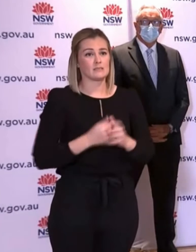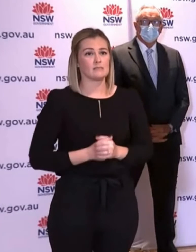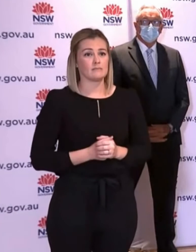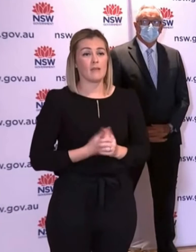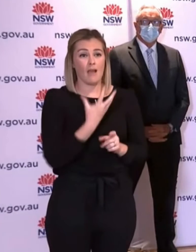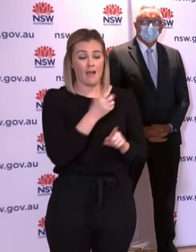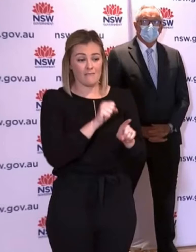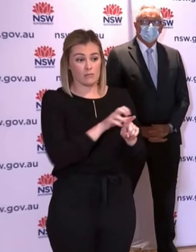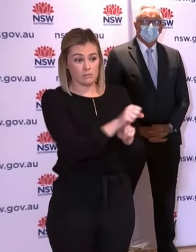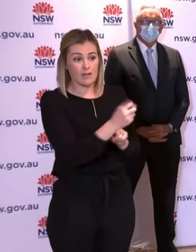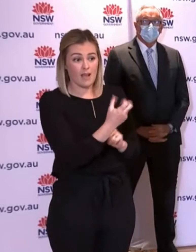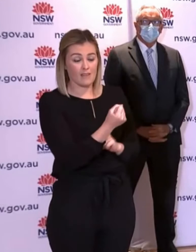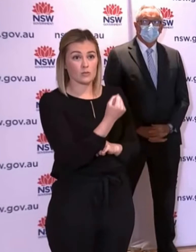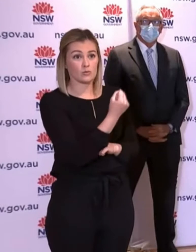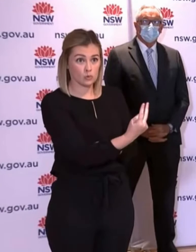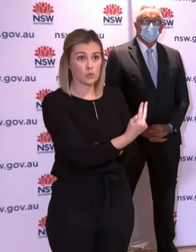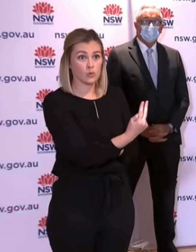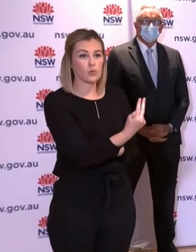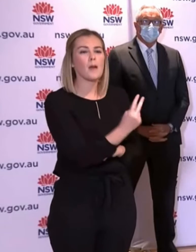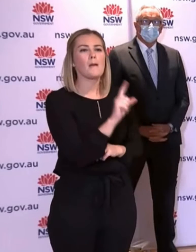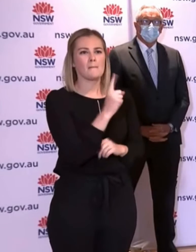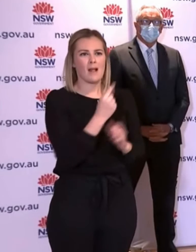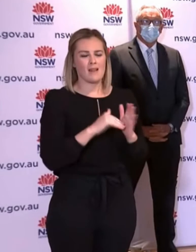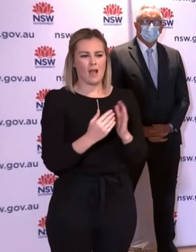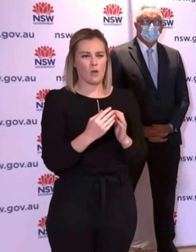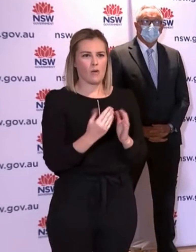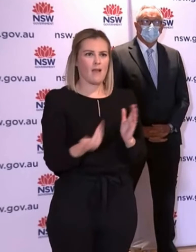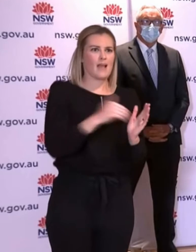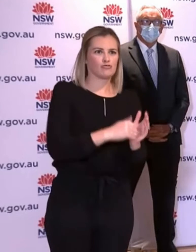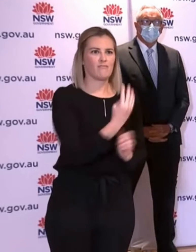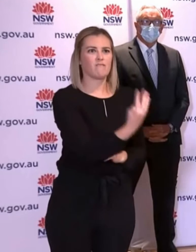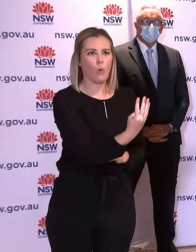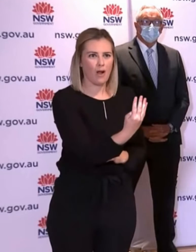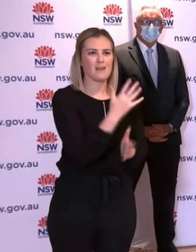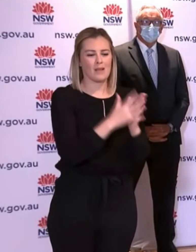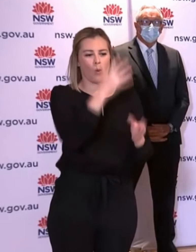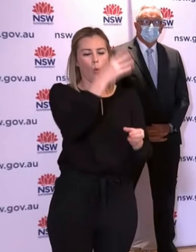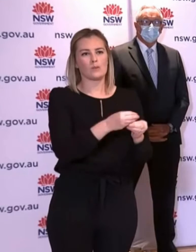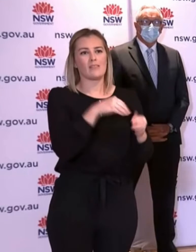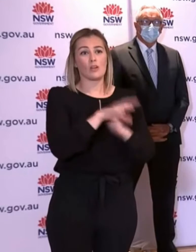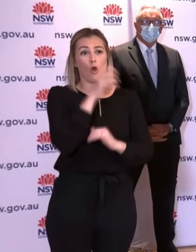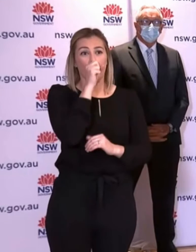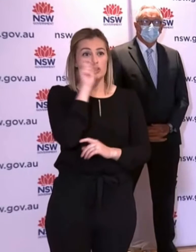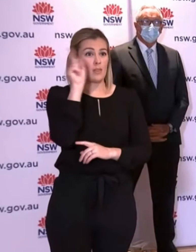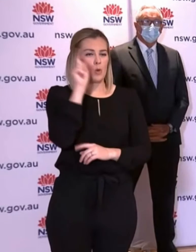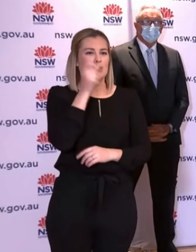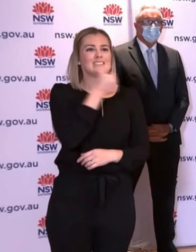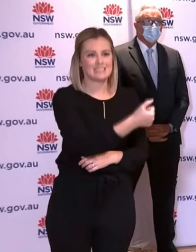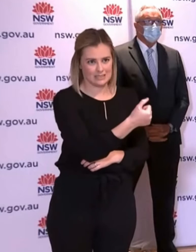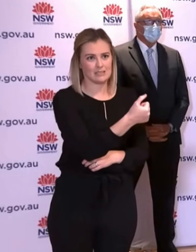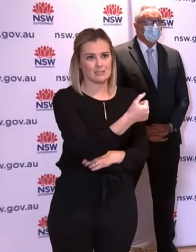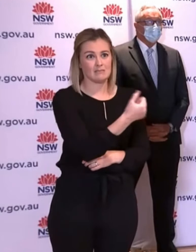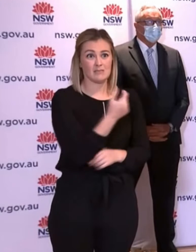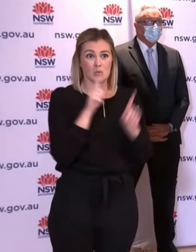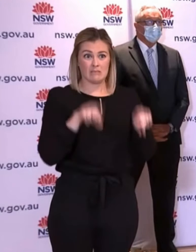last night, overnight we've had an additional 4 cases, making that a total of 6 in Orange at the current time.